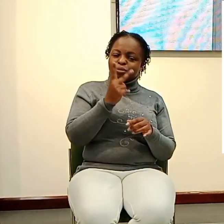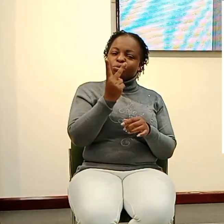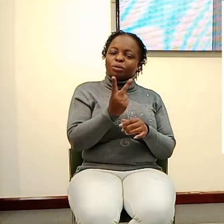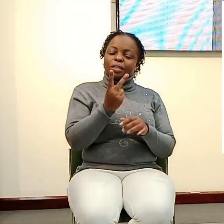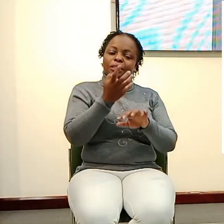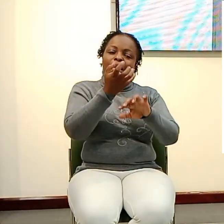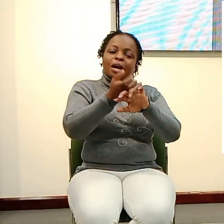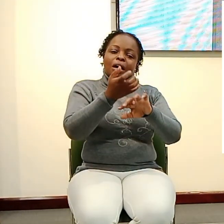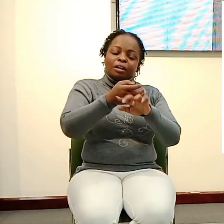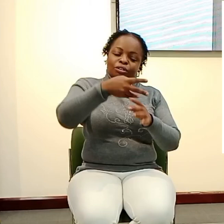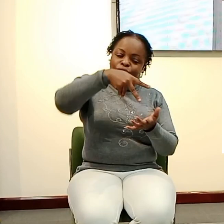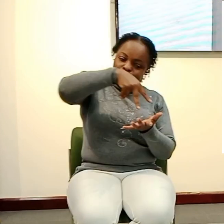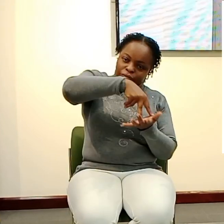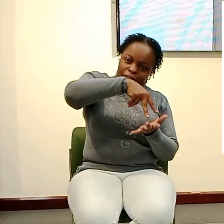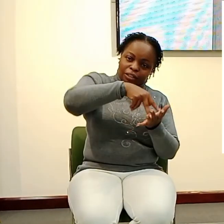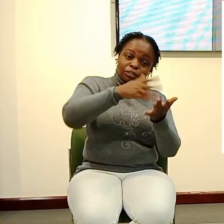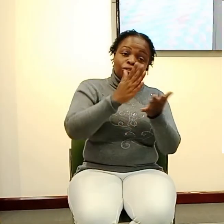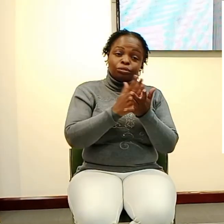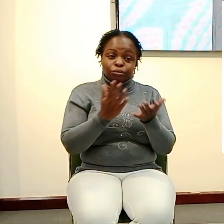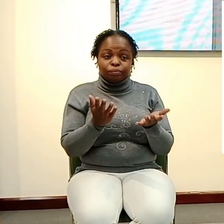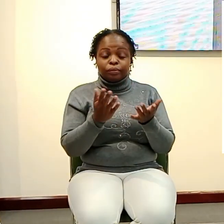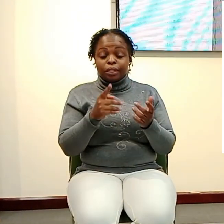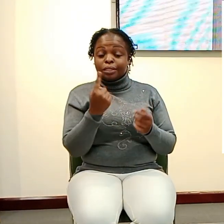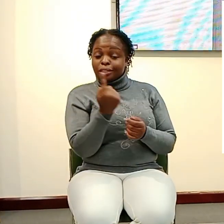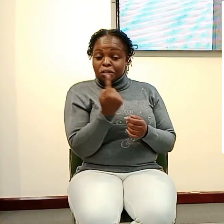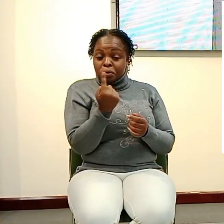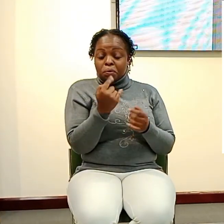married, to vie.